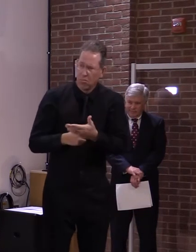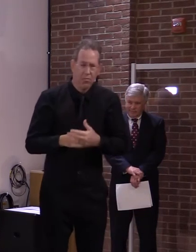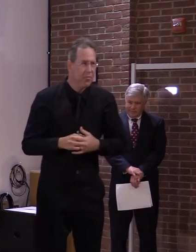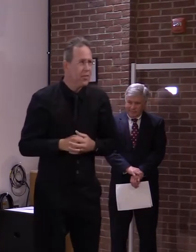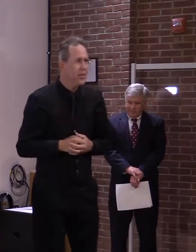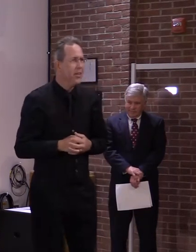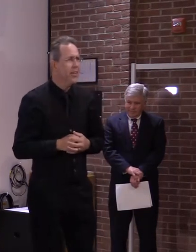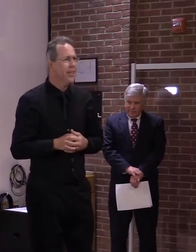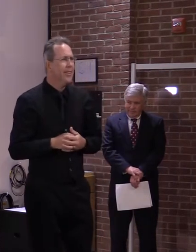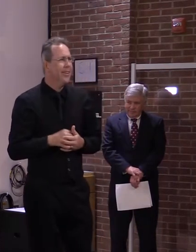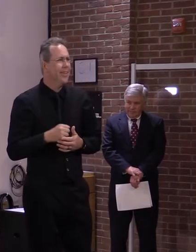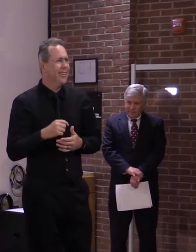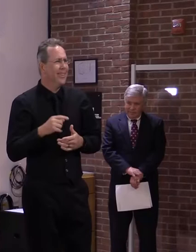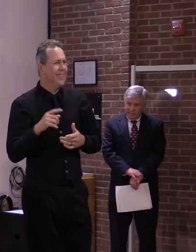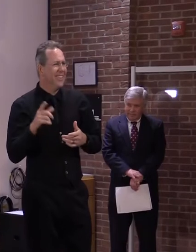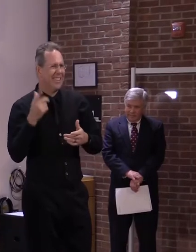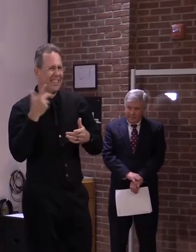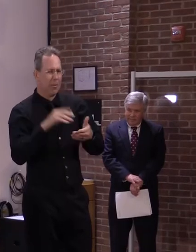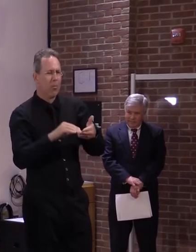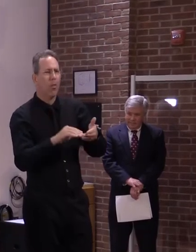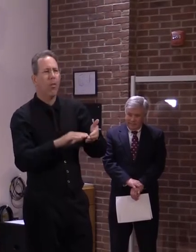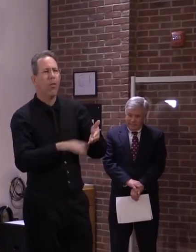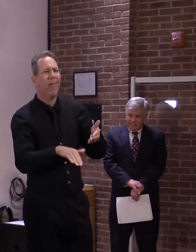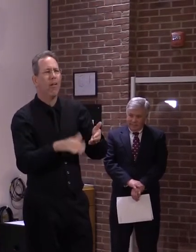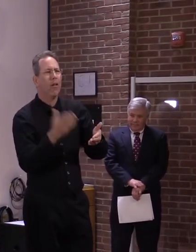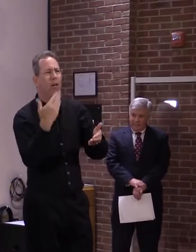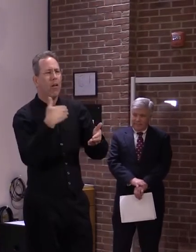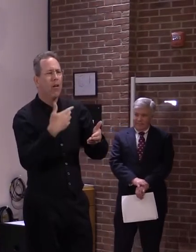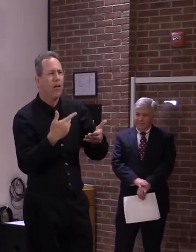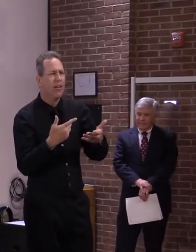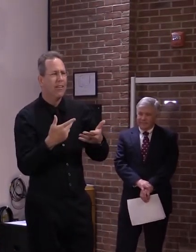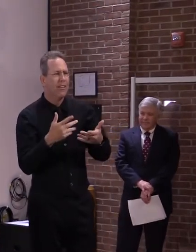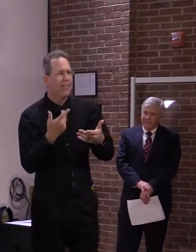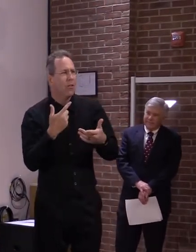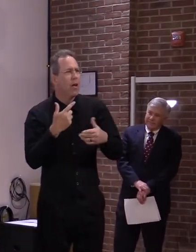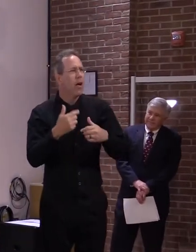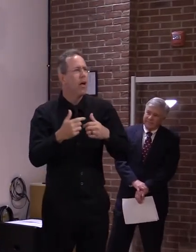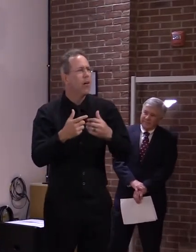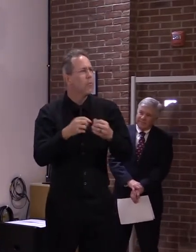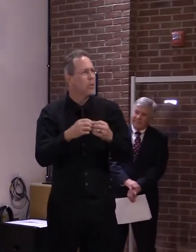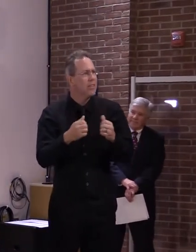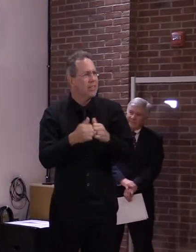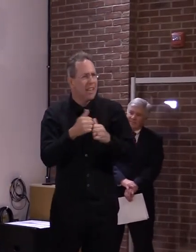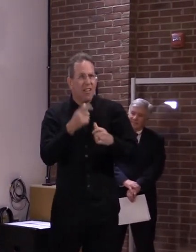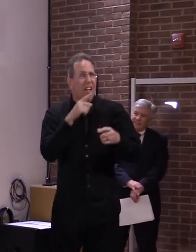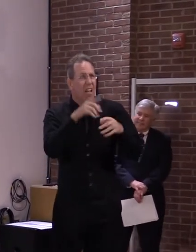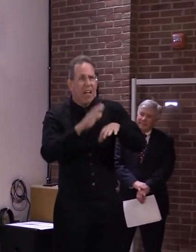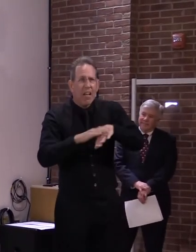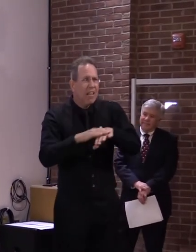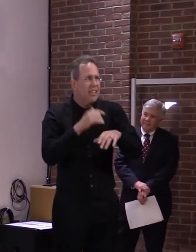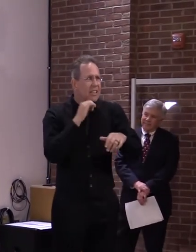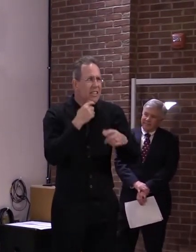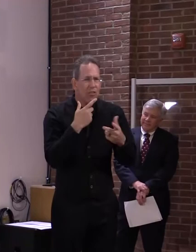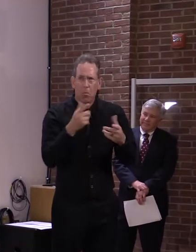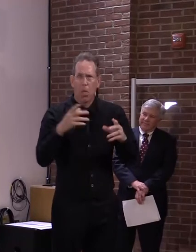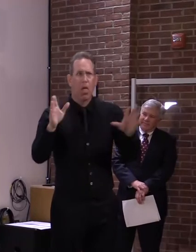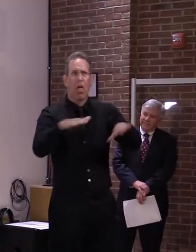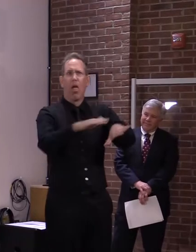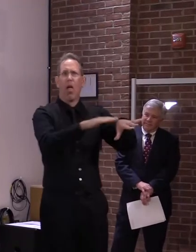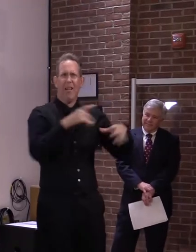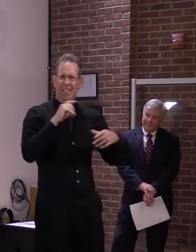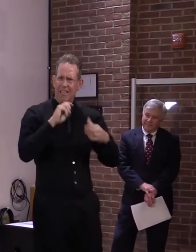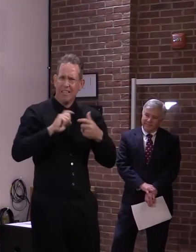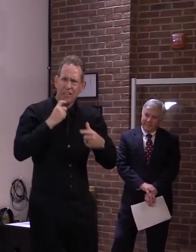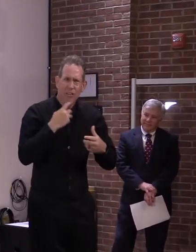but could this do more harm than good just having this system be, you know, anybody can report a supposed adverse side effect